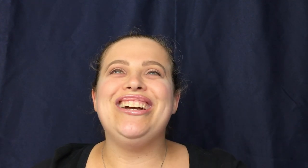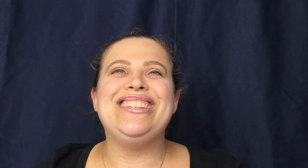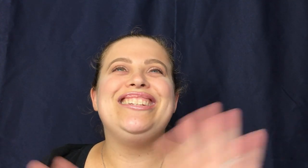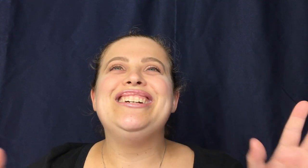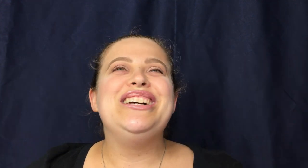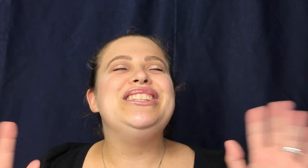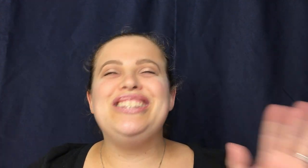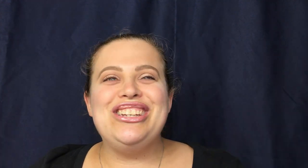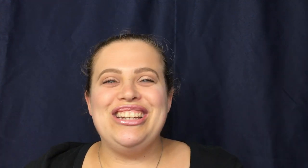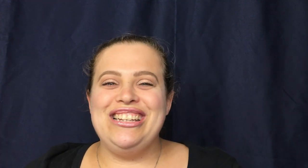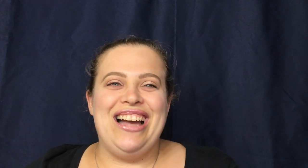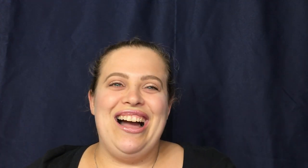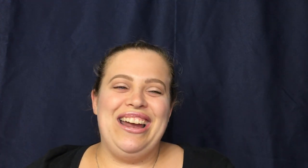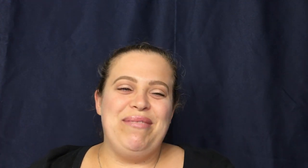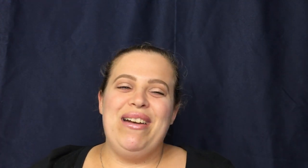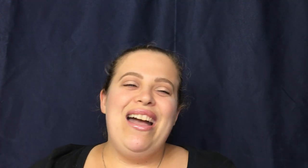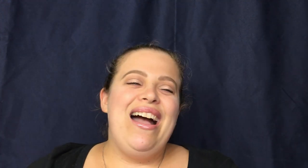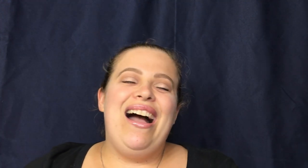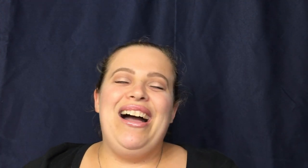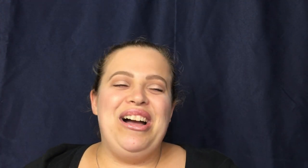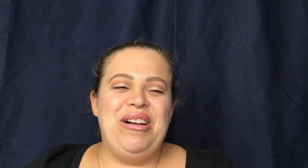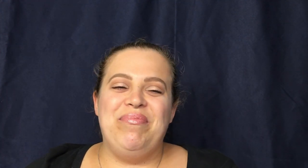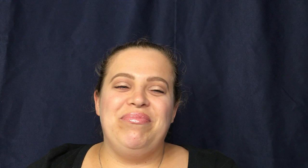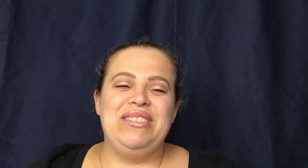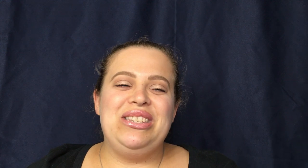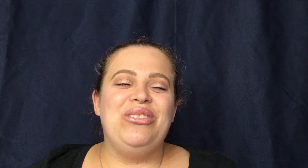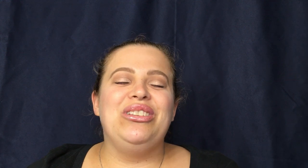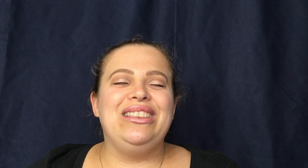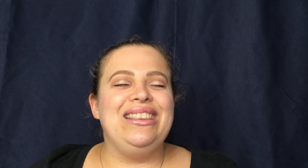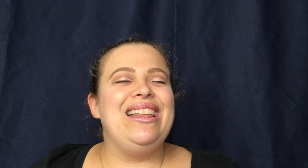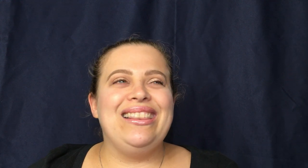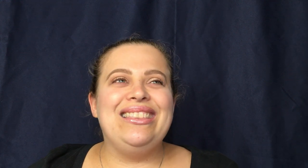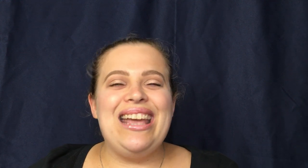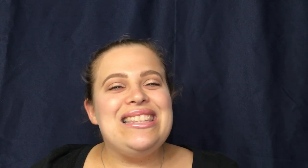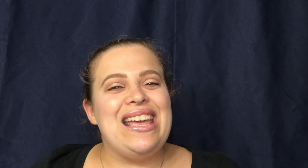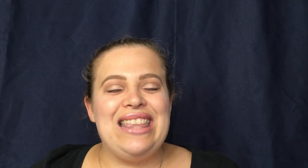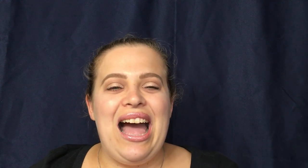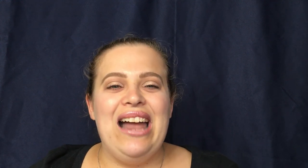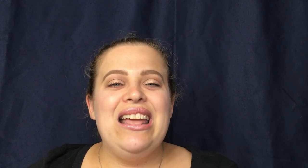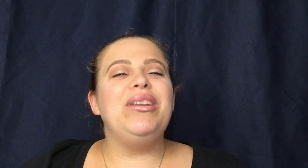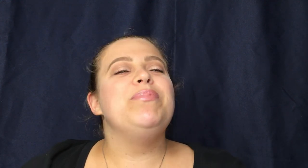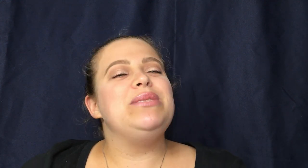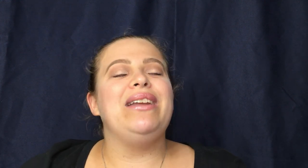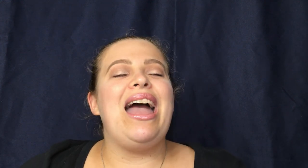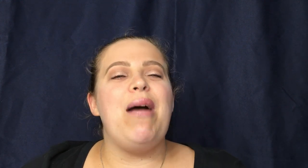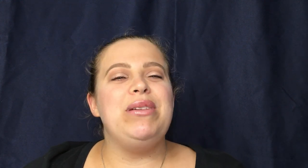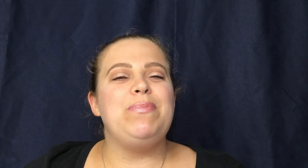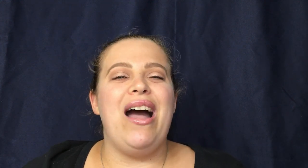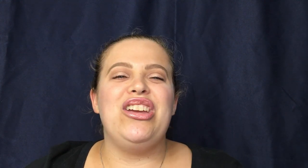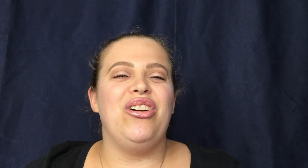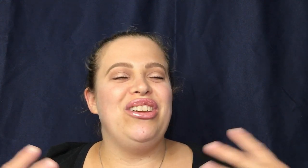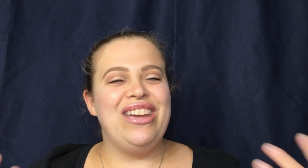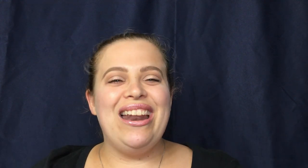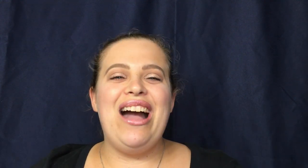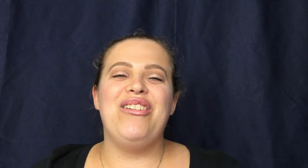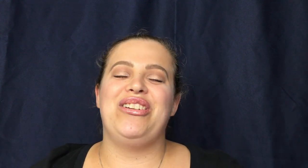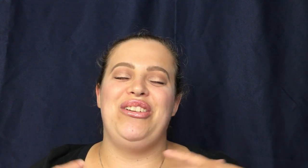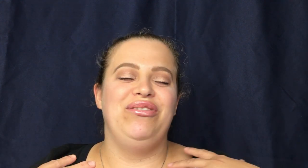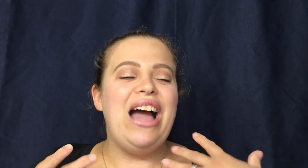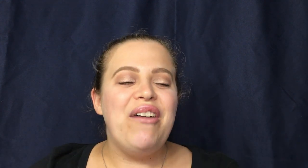just such a good time. So things like that, it really puts me in a happy spot. You know, you get out, you've laughed